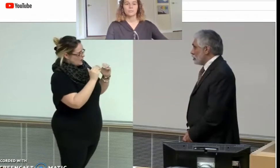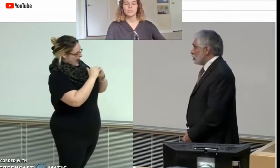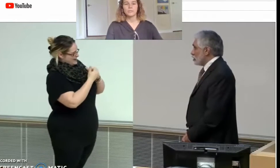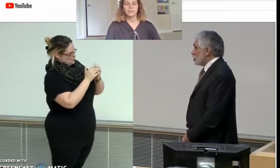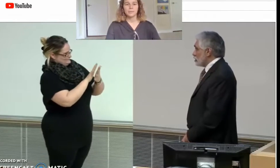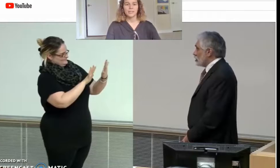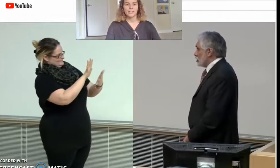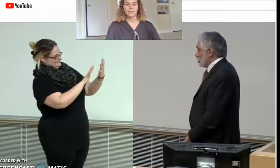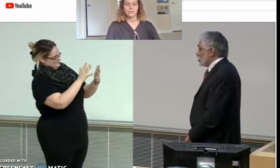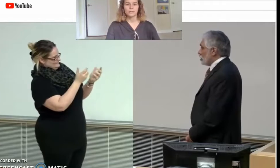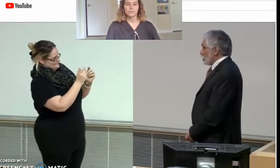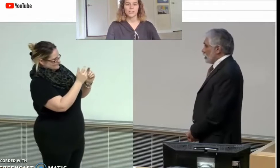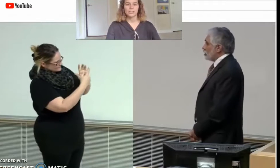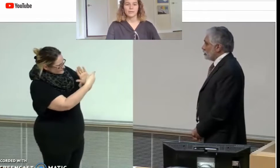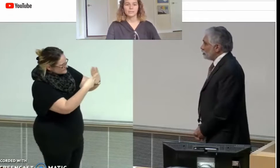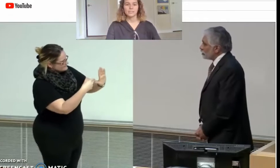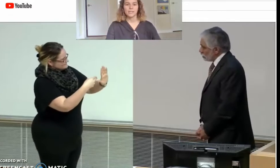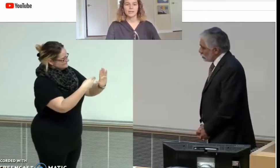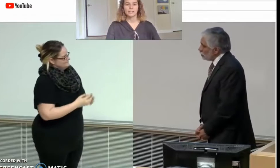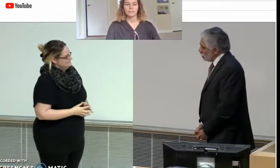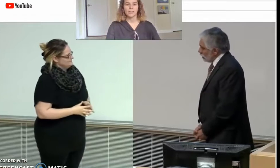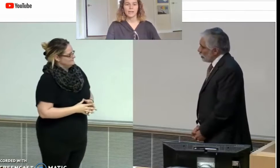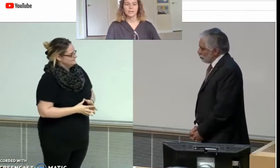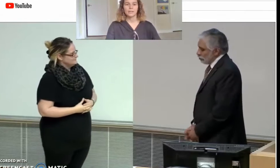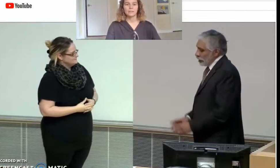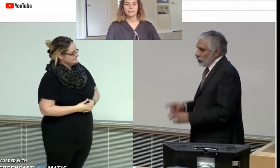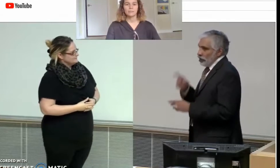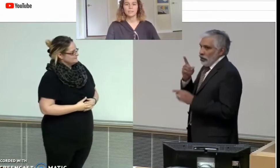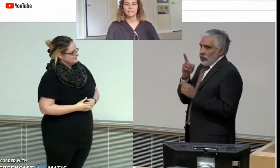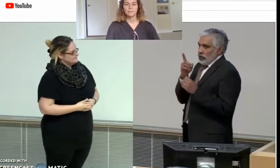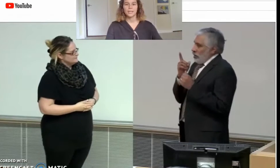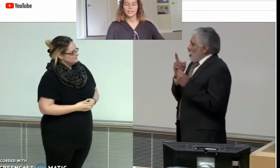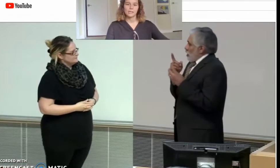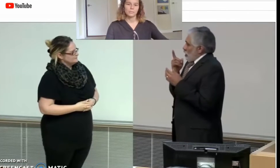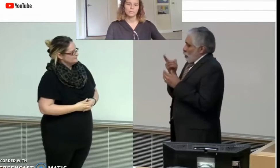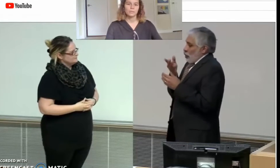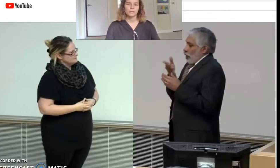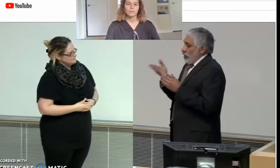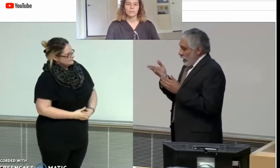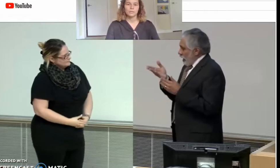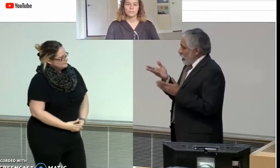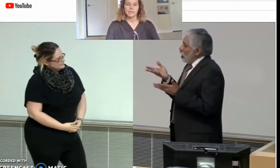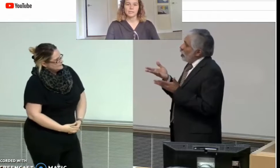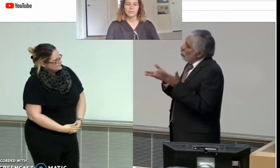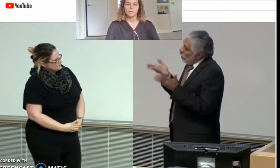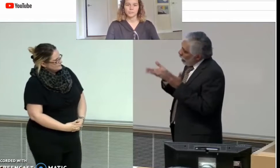What do you think about that on a culture aspect, or is that a gray area? What do you think about that label with